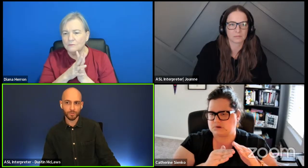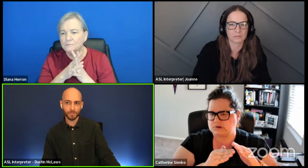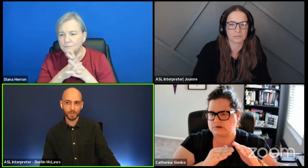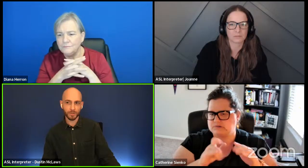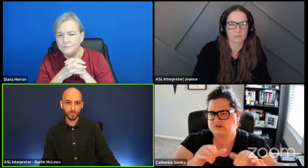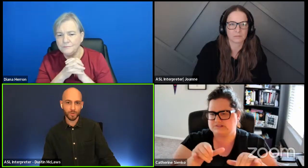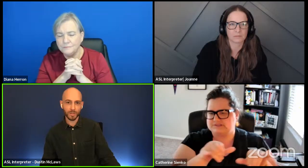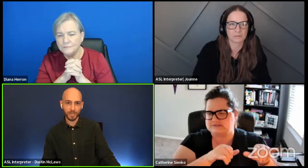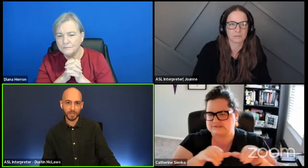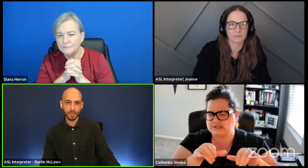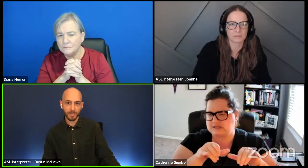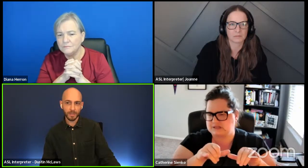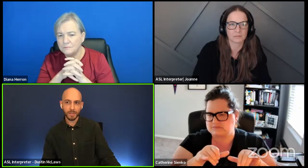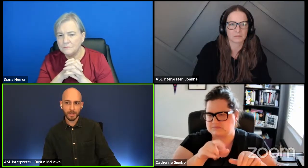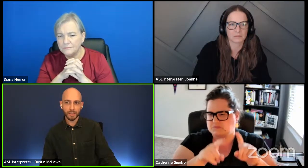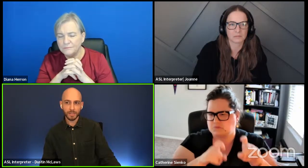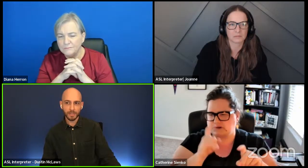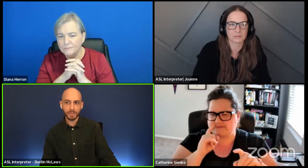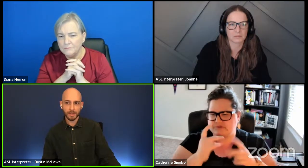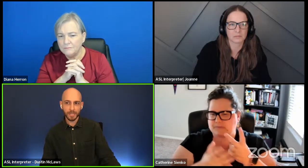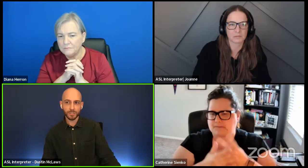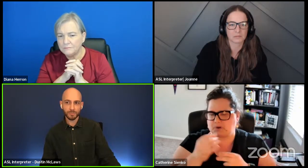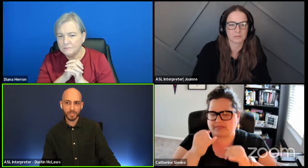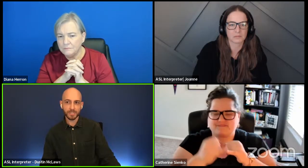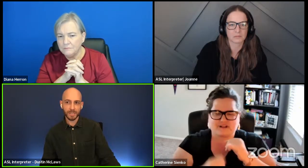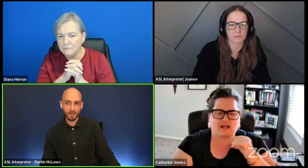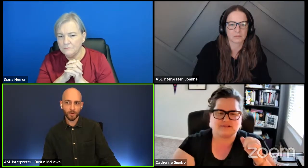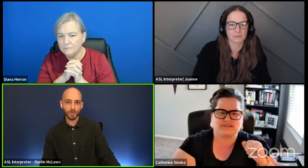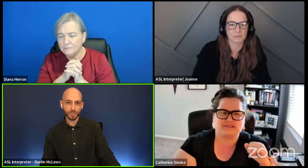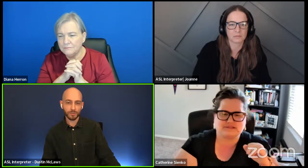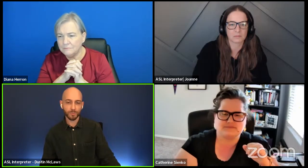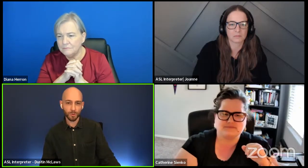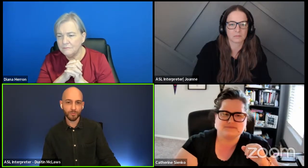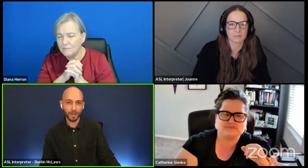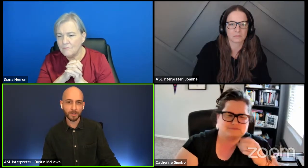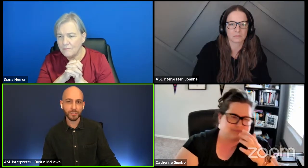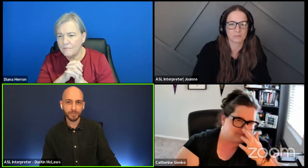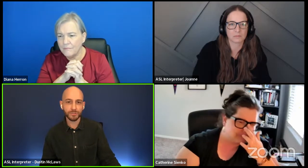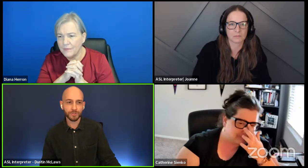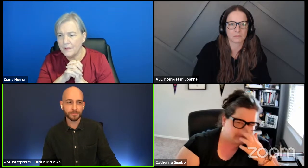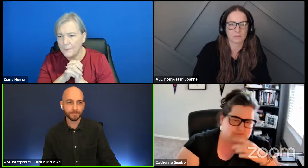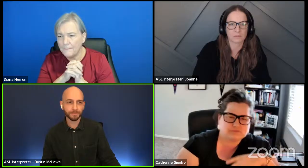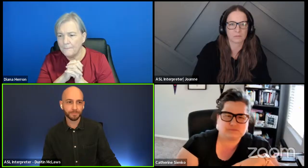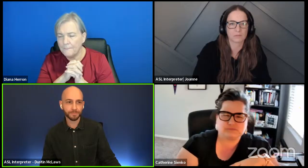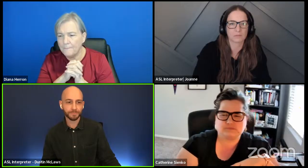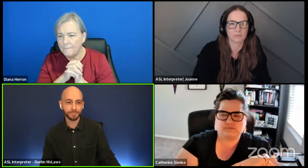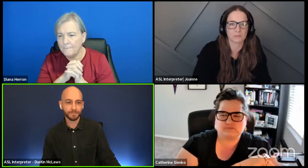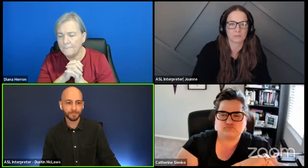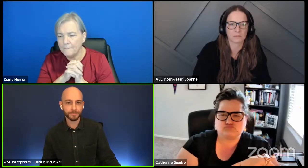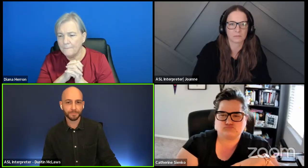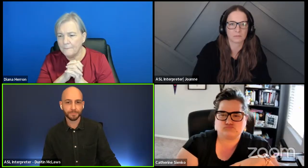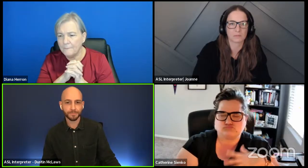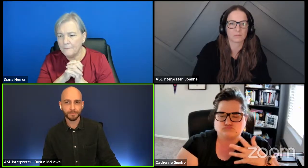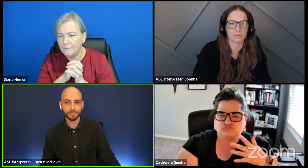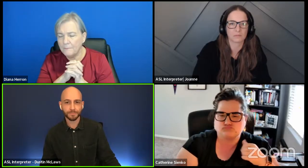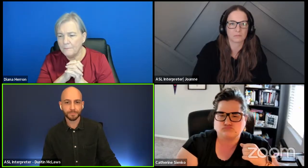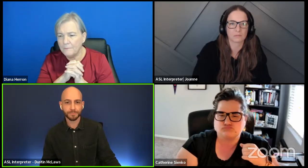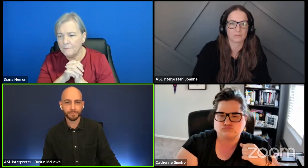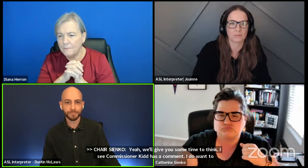take questions from the community. They should be the same questions for both finalists.